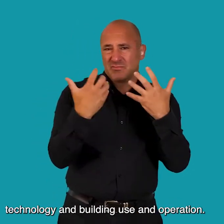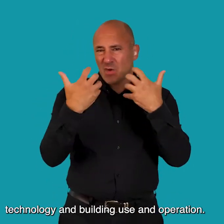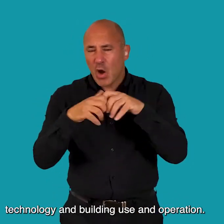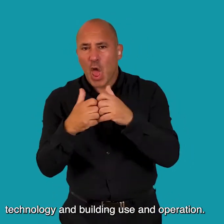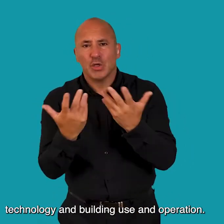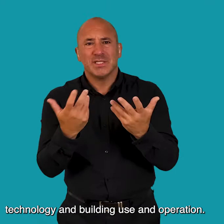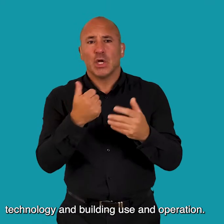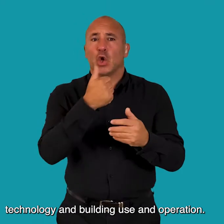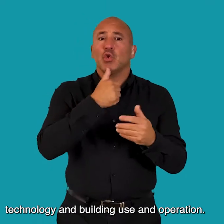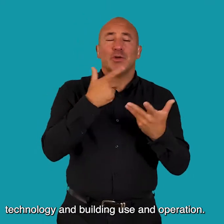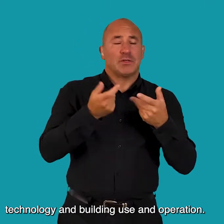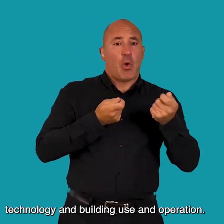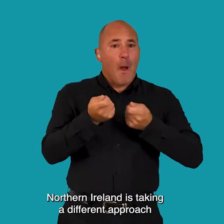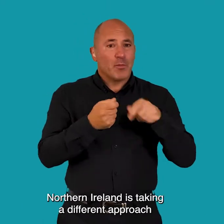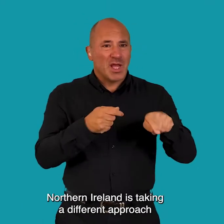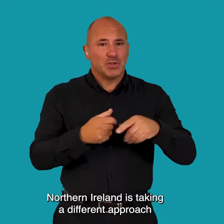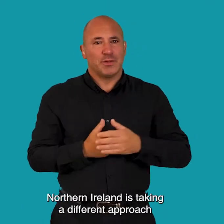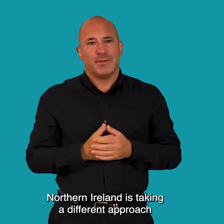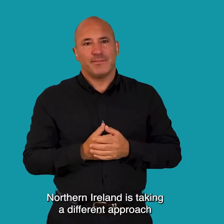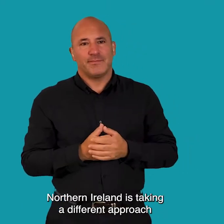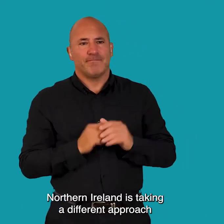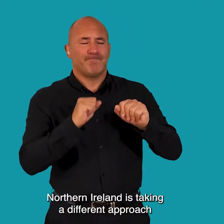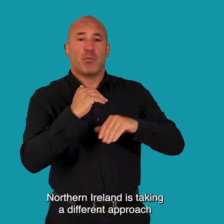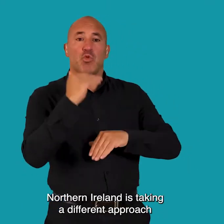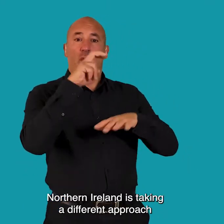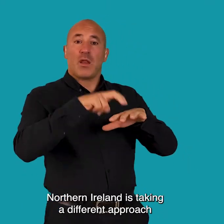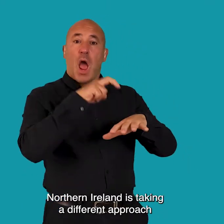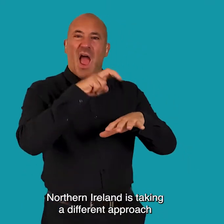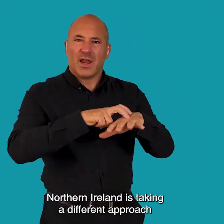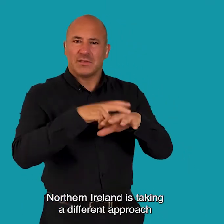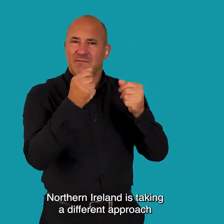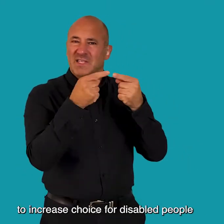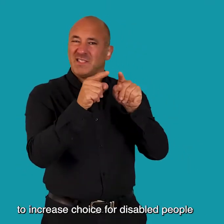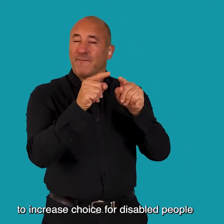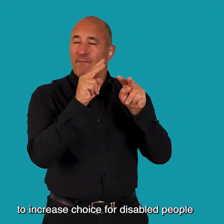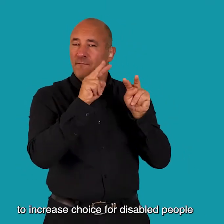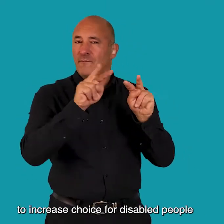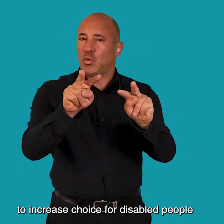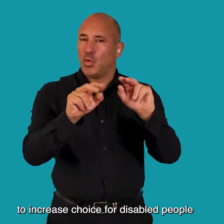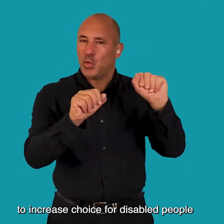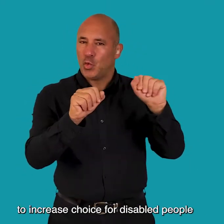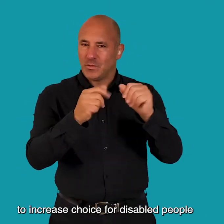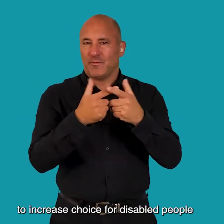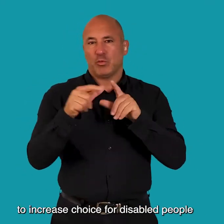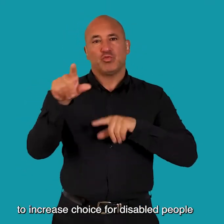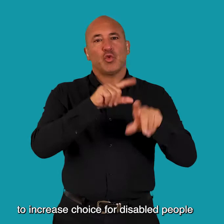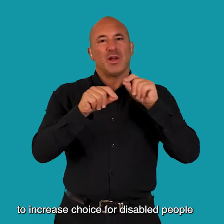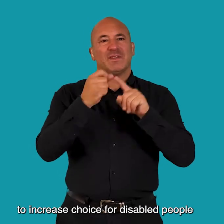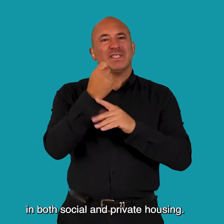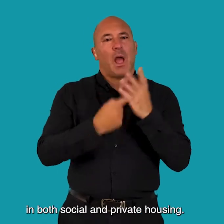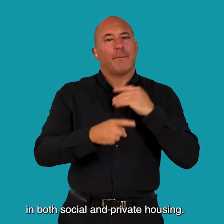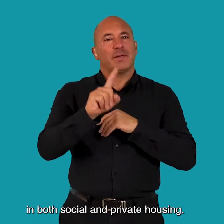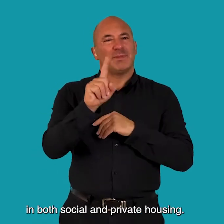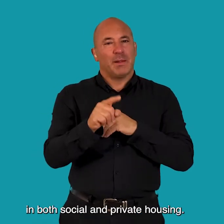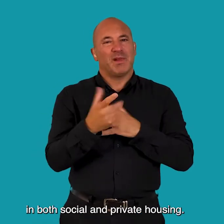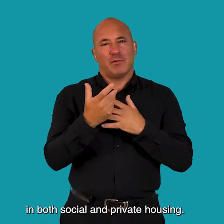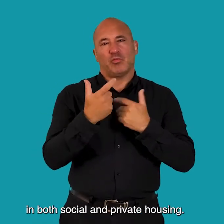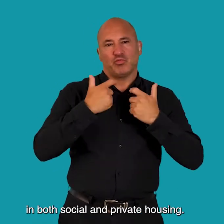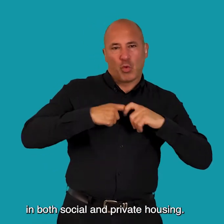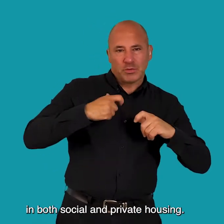and operation. Northern Ireland is taking a different approach to increase choice for disabled people in both social and